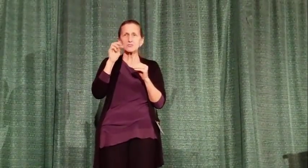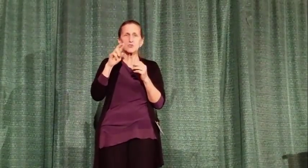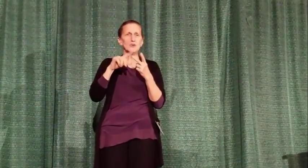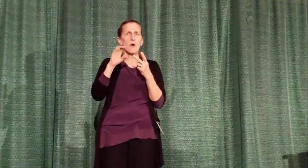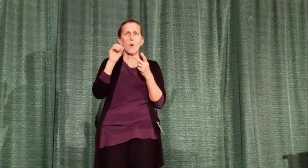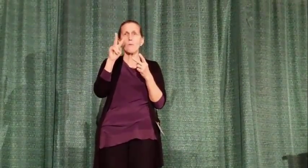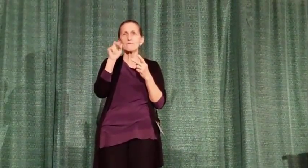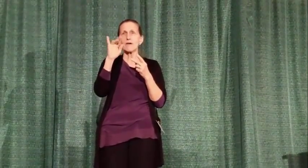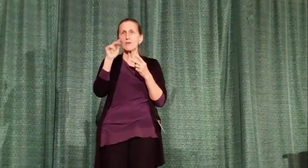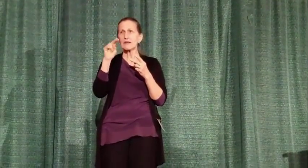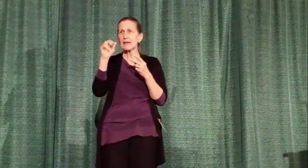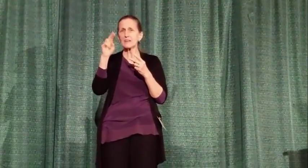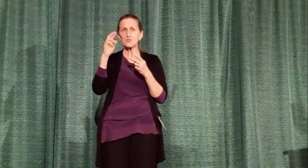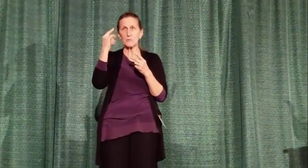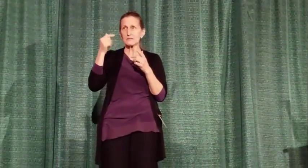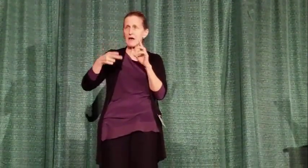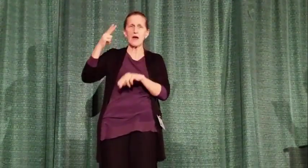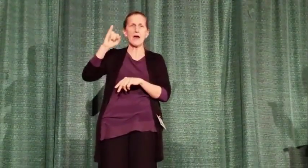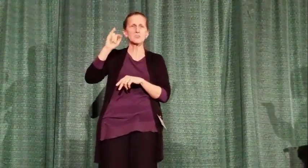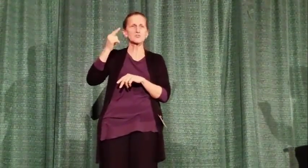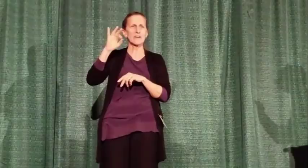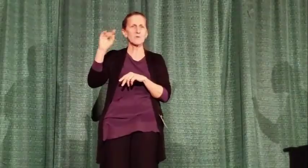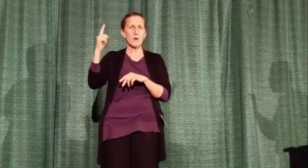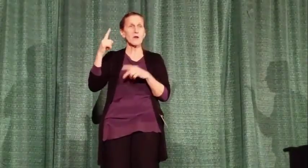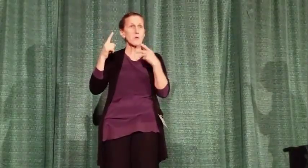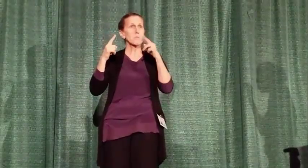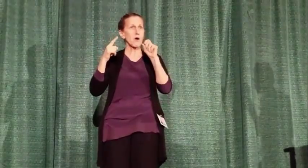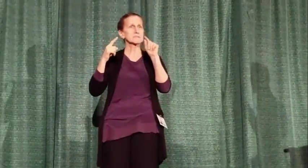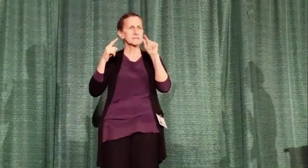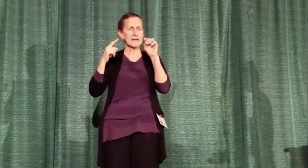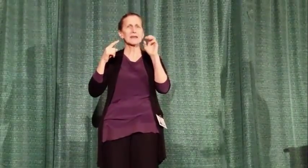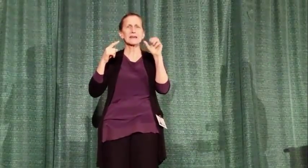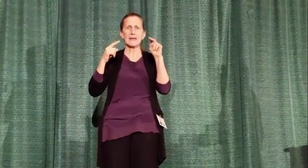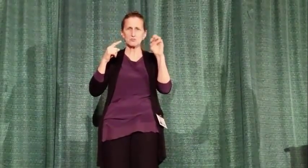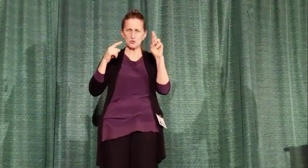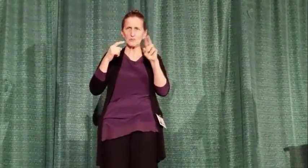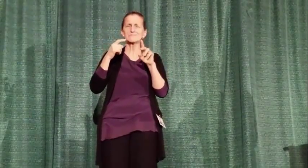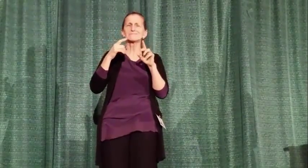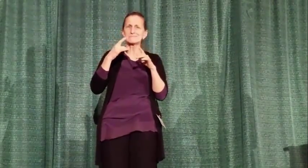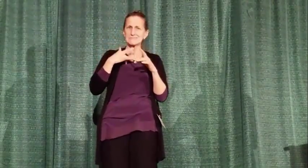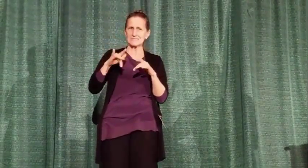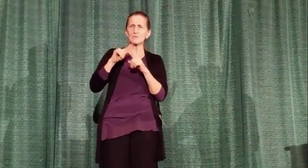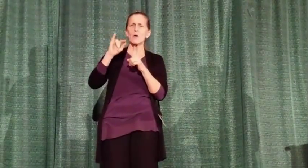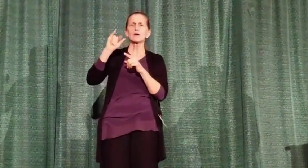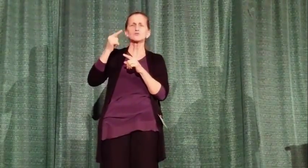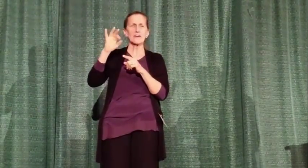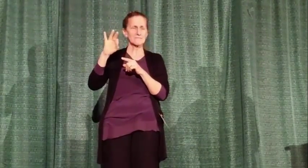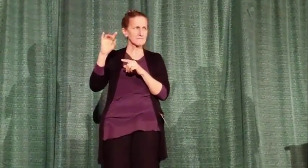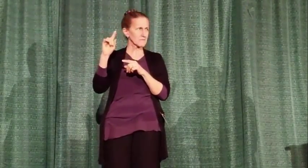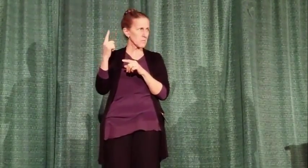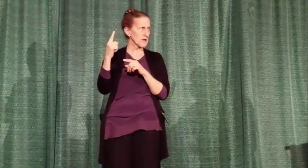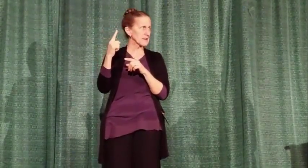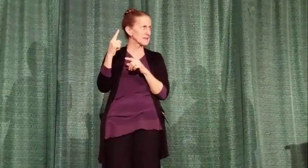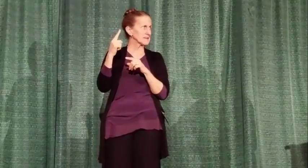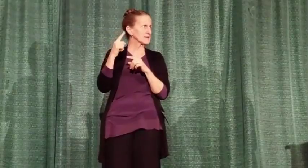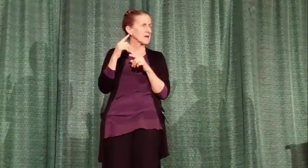dairy consumption for IGF-1. And IGF-1, prostate cancer is also very sensitive to IGF-1. It's why skim milk is more prostate cancer promoting than